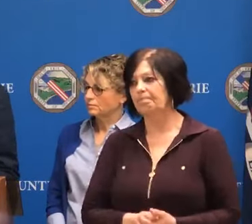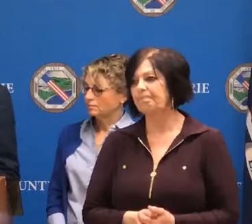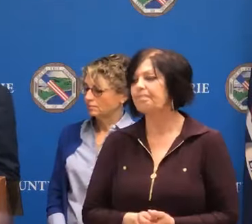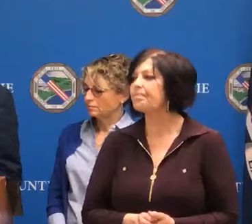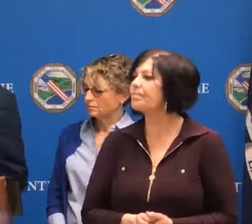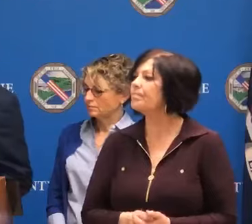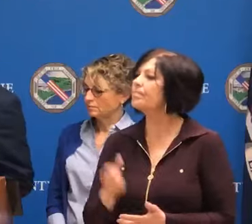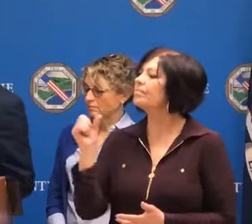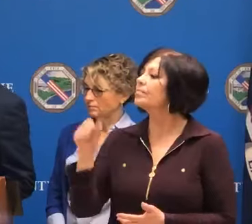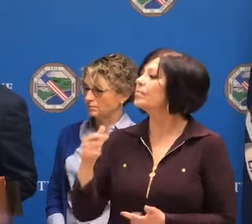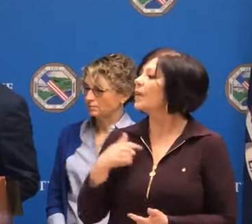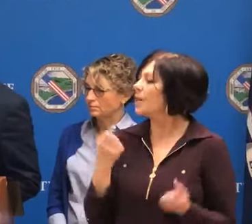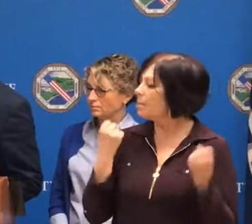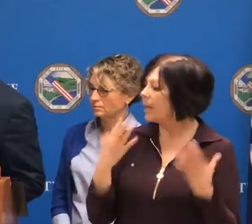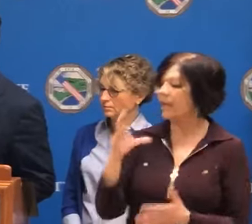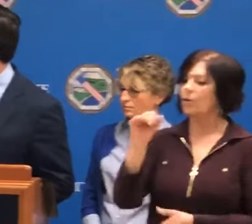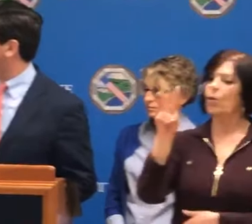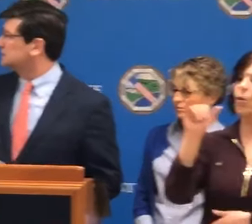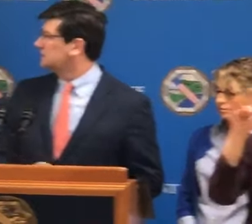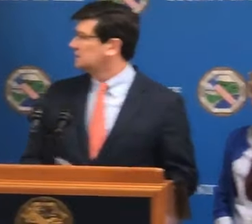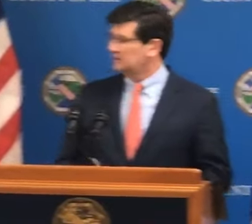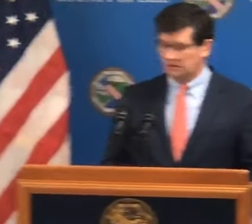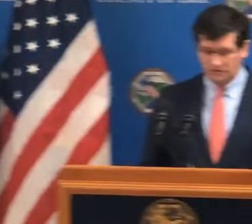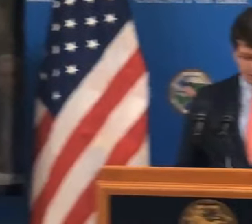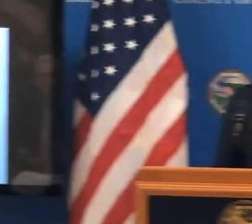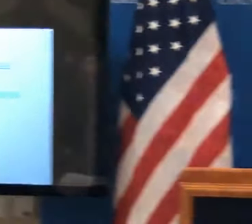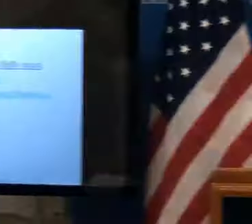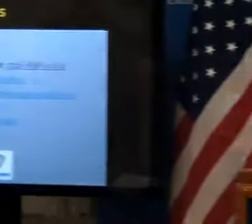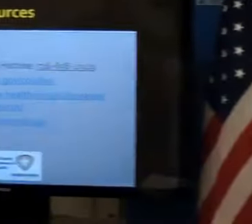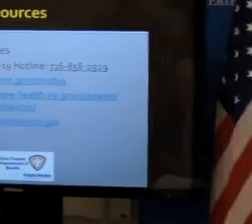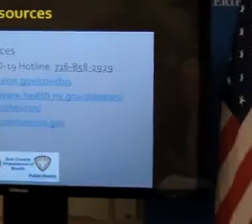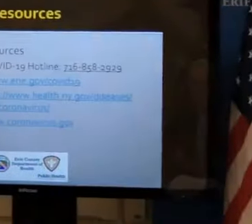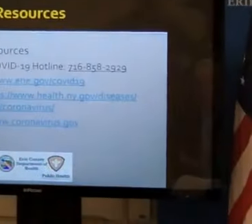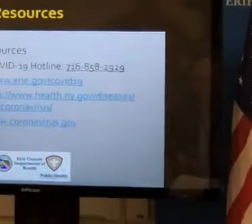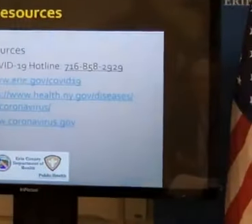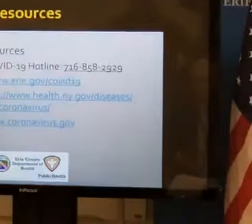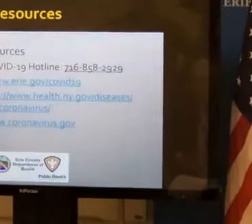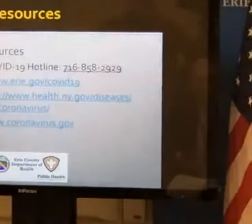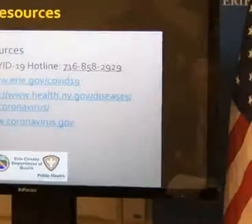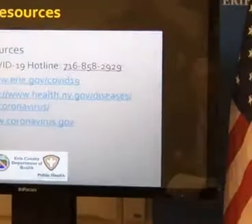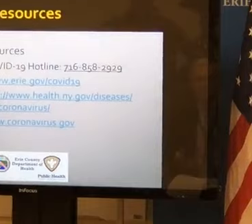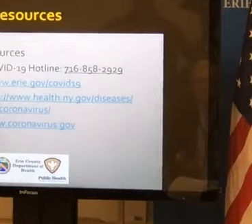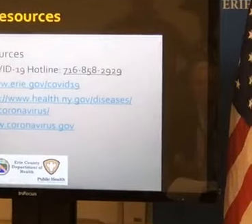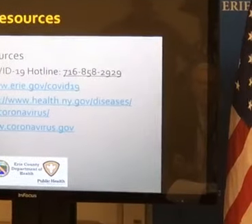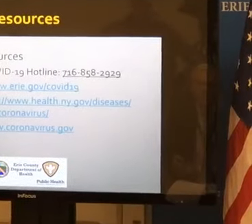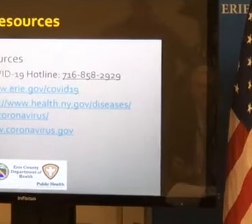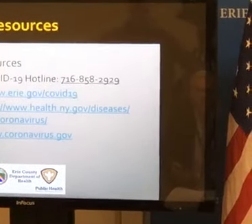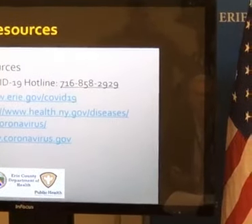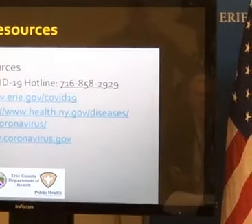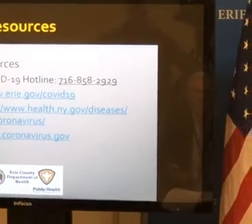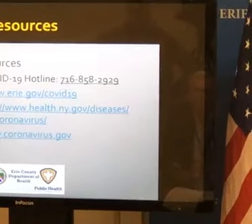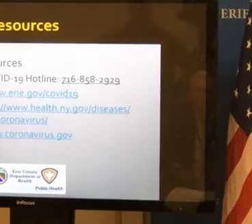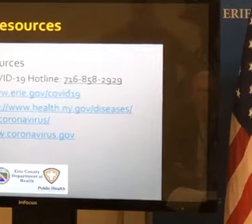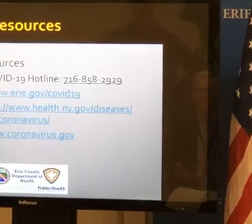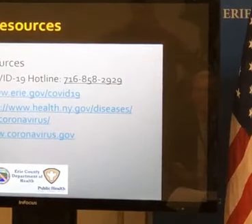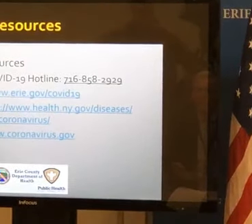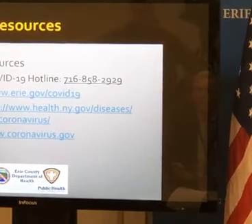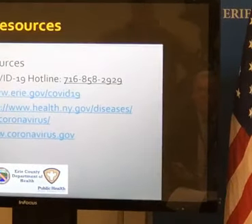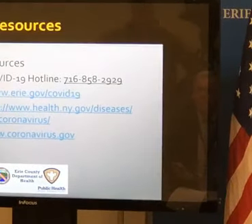Of course, we have many COVID-19 resources, including our hotline, 858-2929, our website,